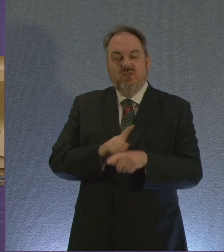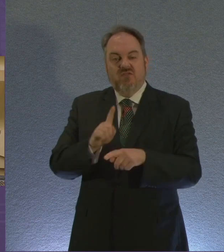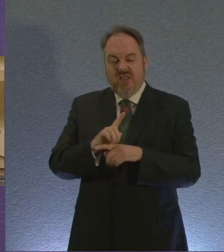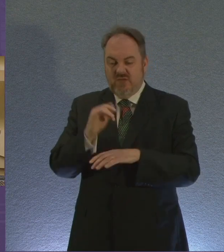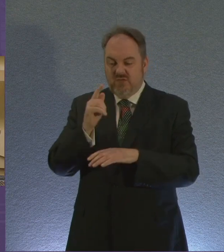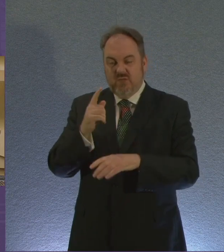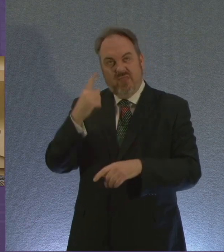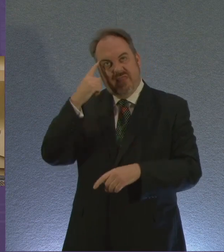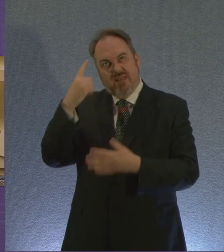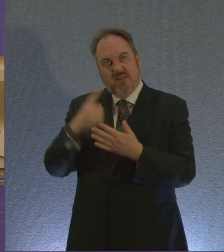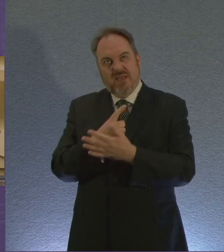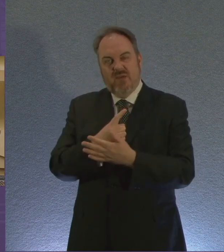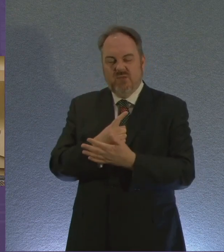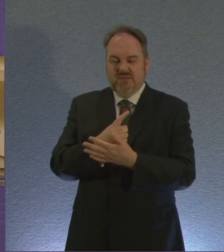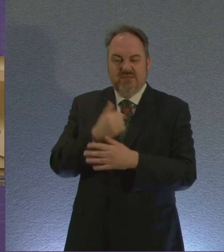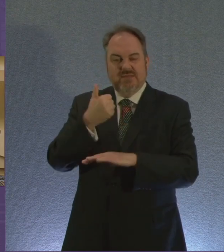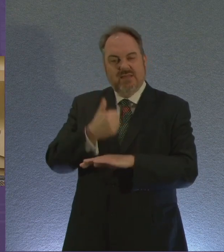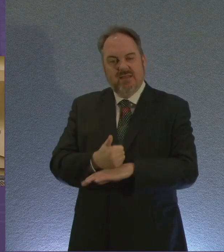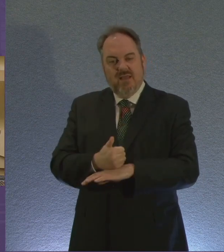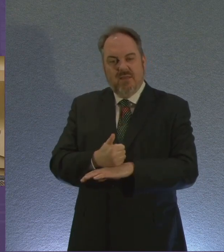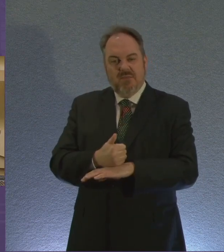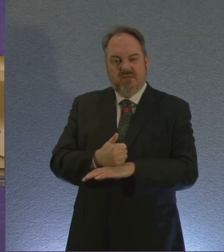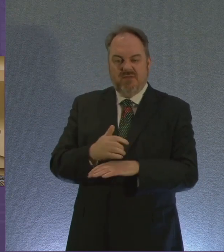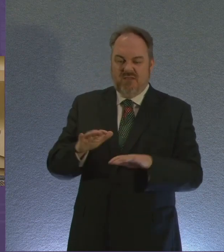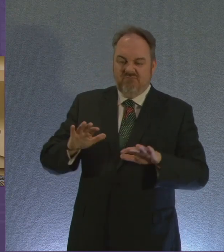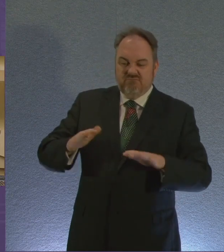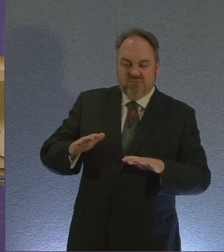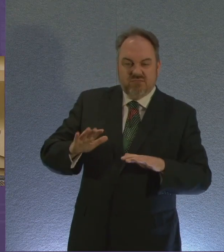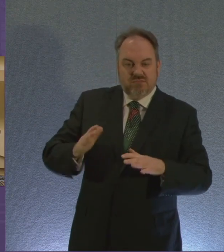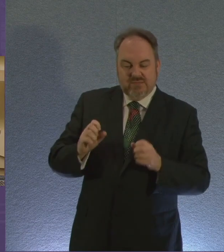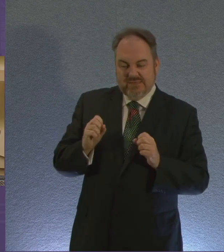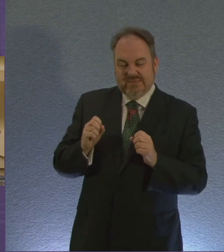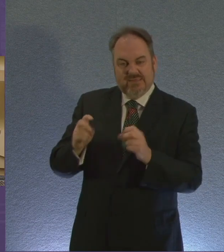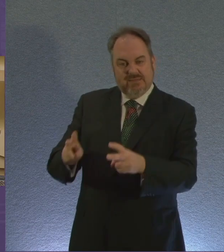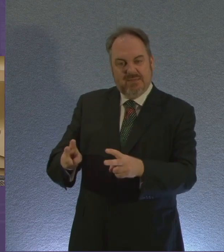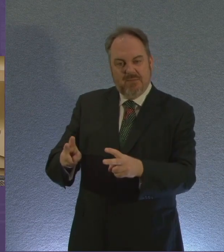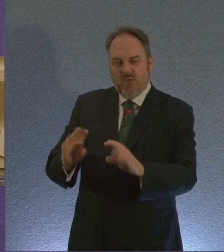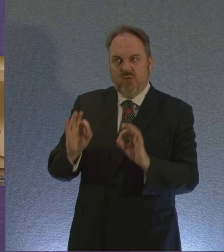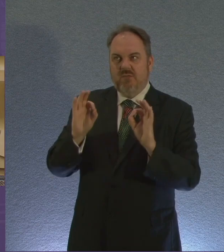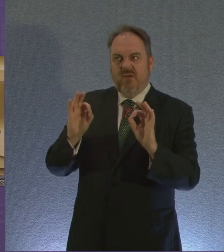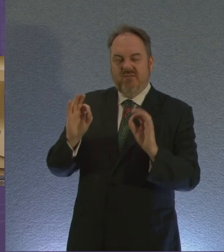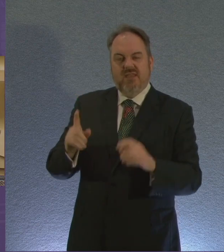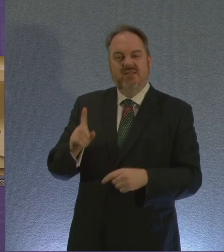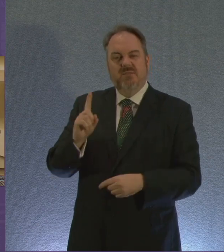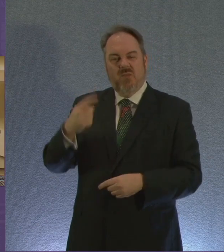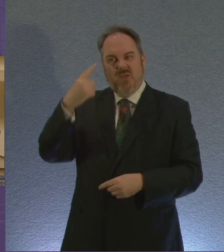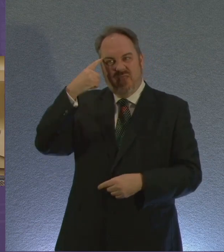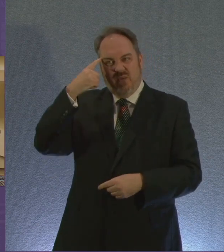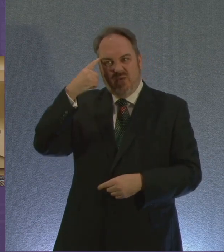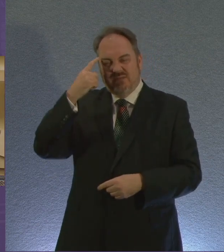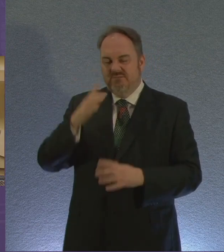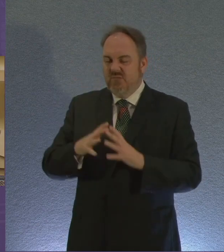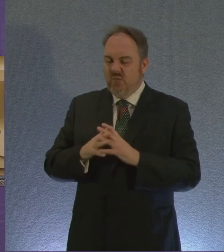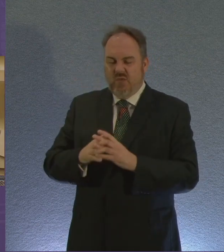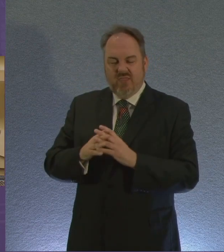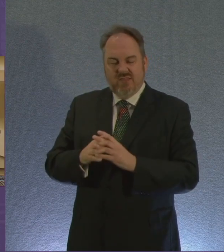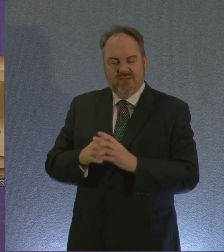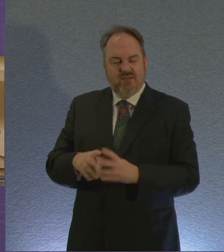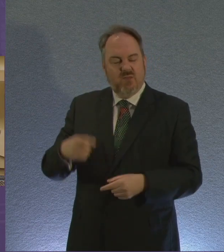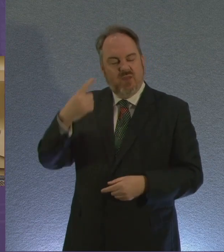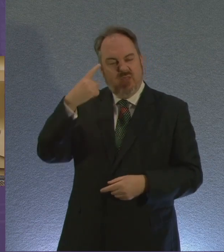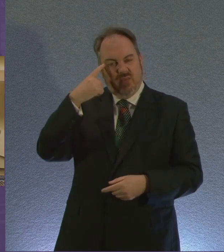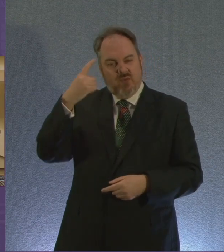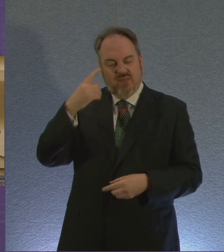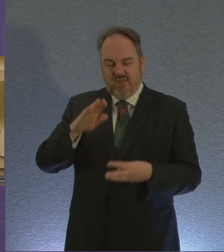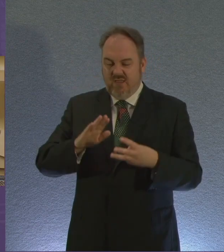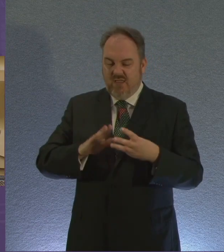system that we will look to introduce as early as possible, but there was another alternative, and it simply